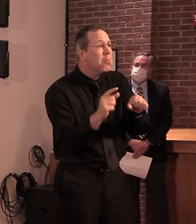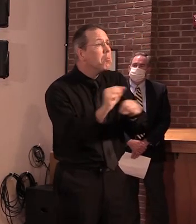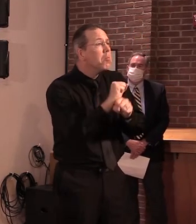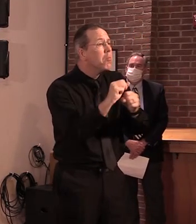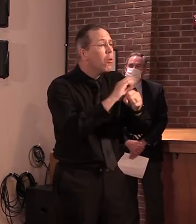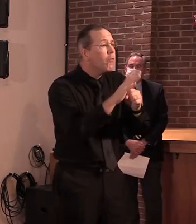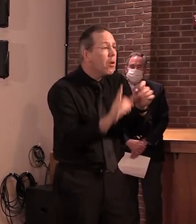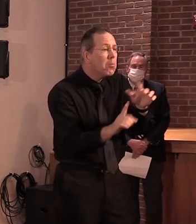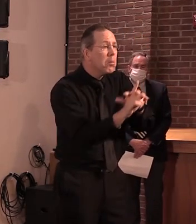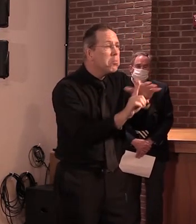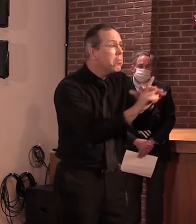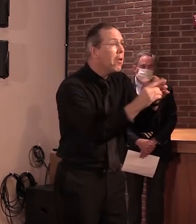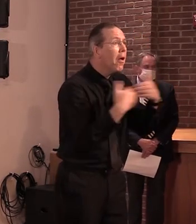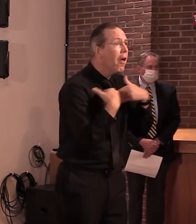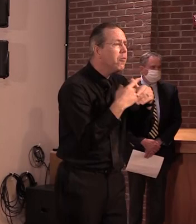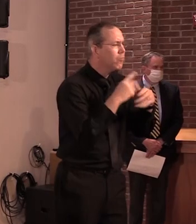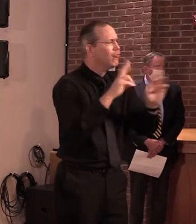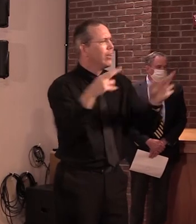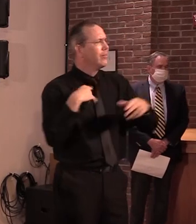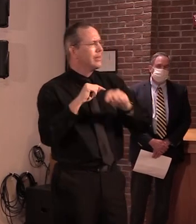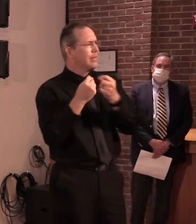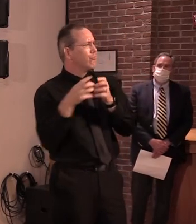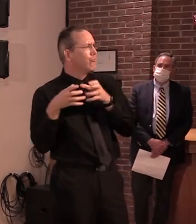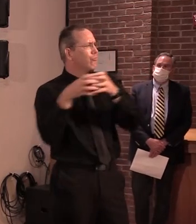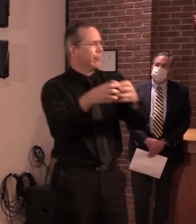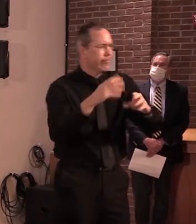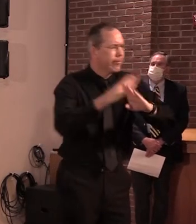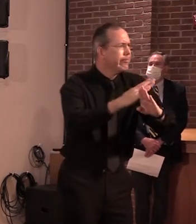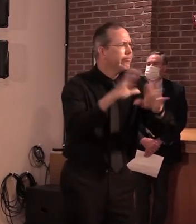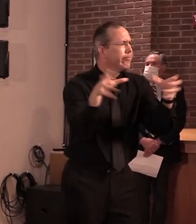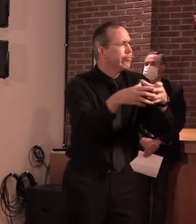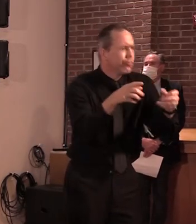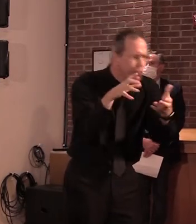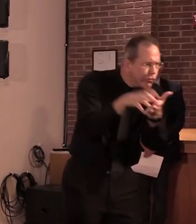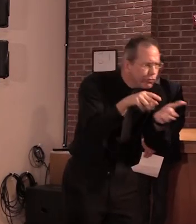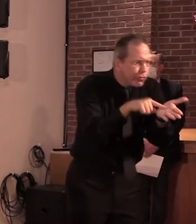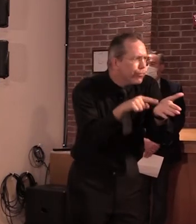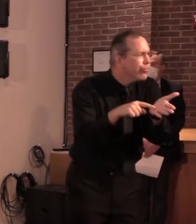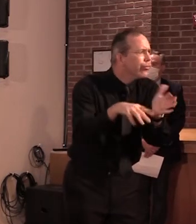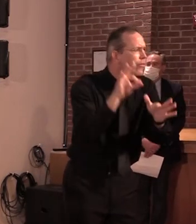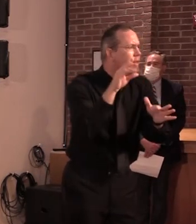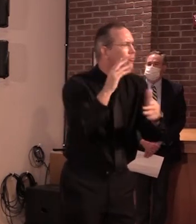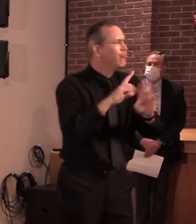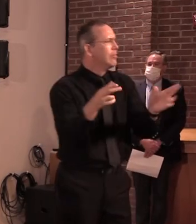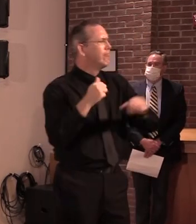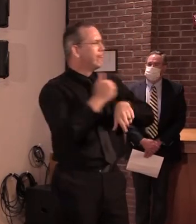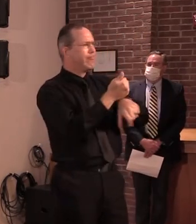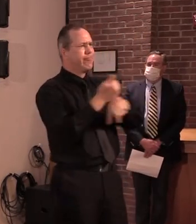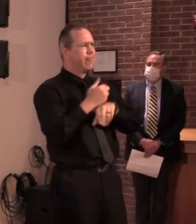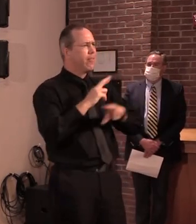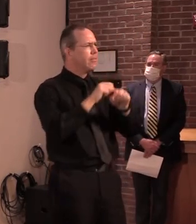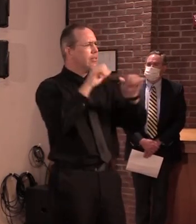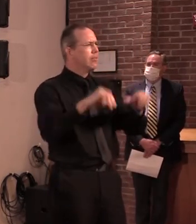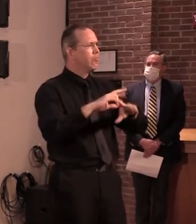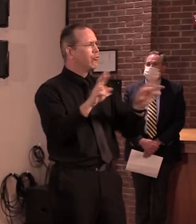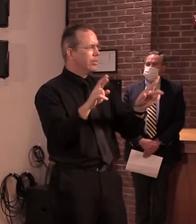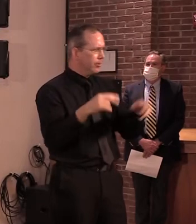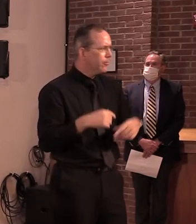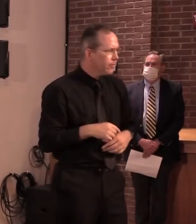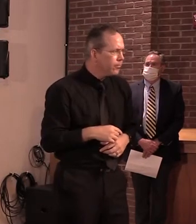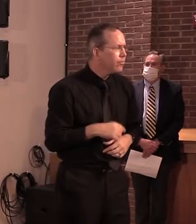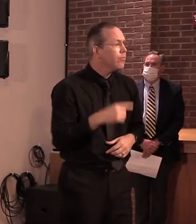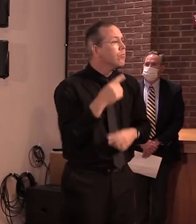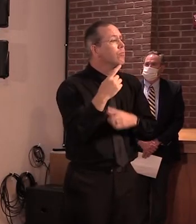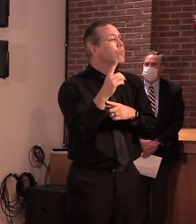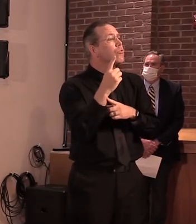occur. Even Dr. Fauci has recognized the importance of opening our schools in areas with low positivity